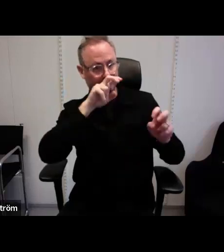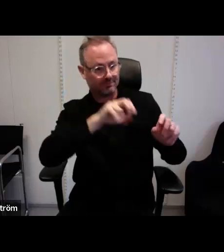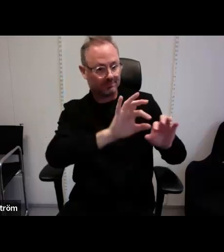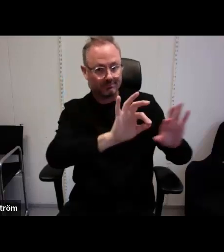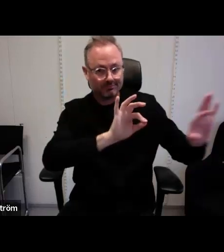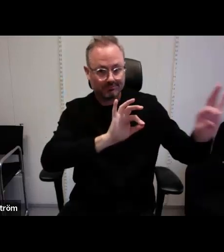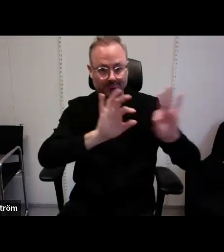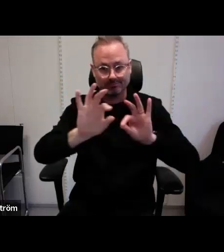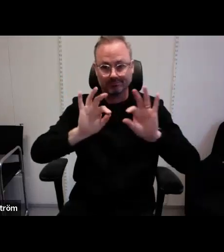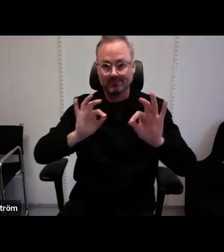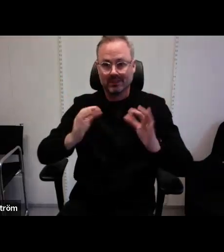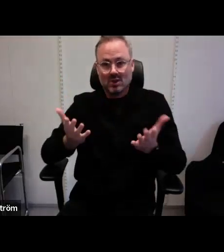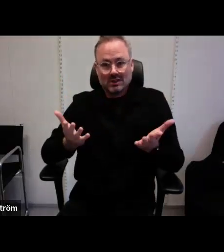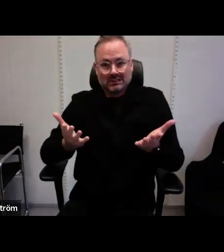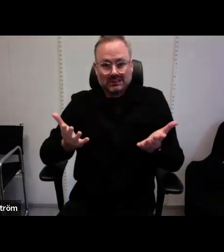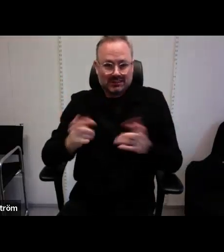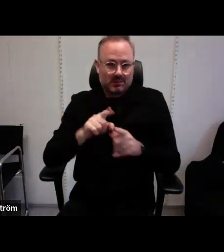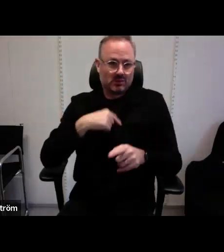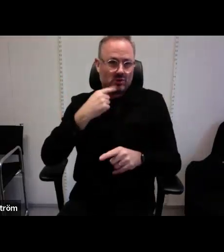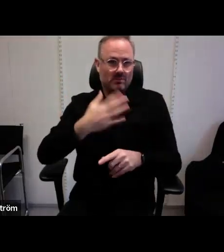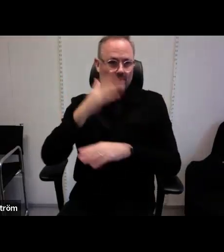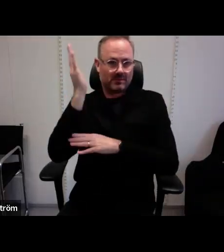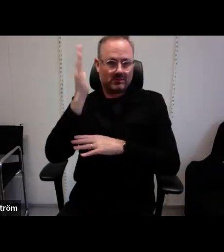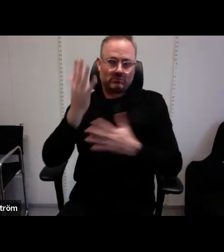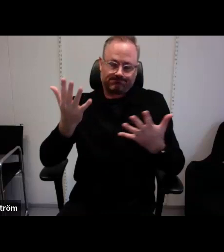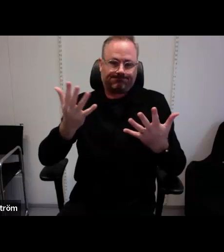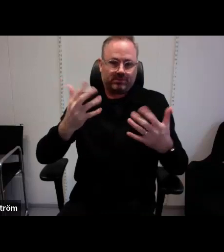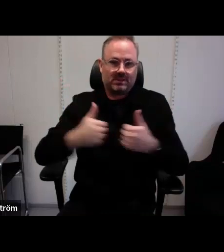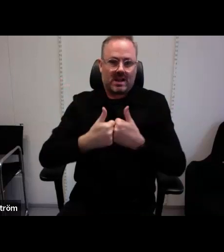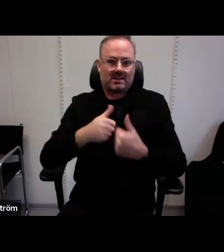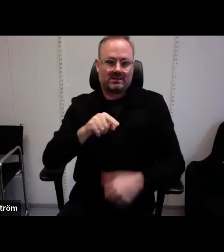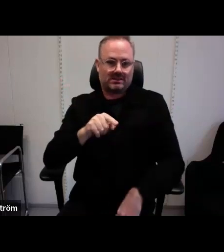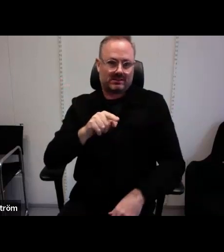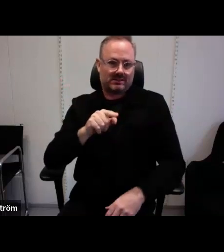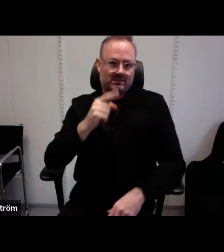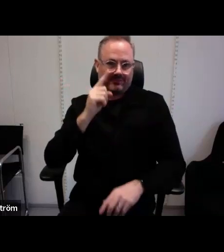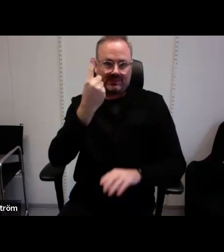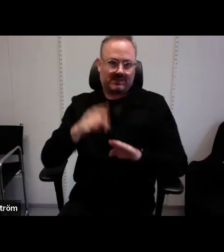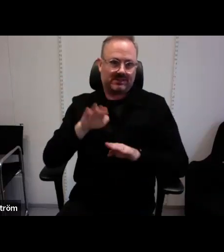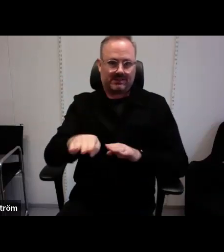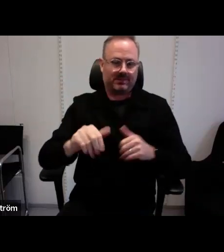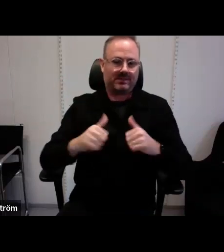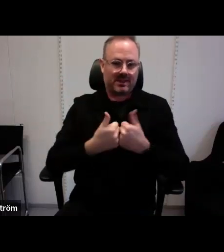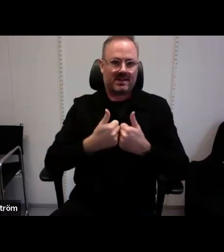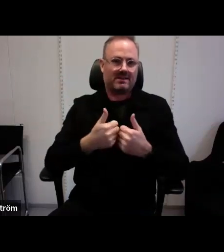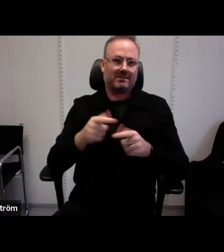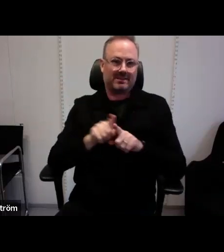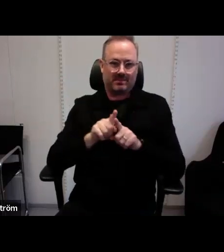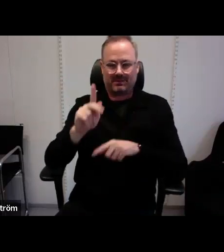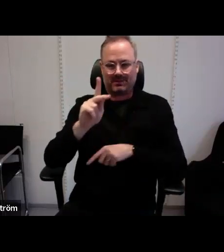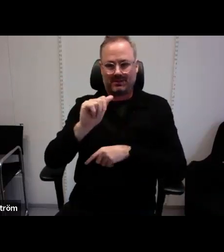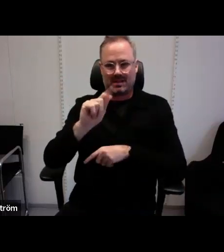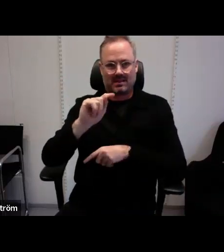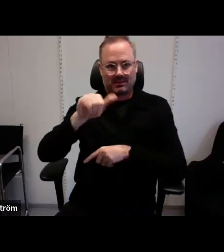assessment based on something that we don't fully know yet? Not really, right? So as I talked about in my presentation, the